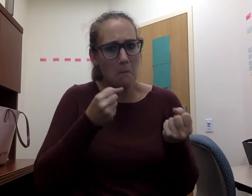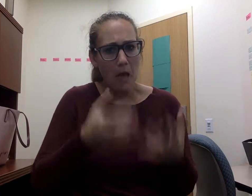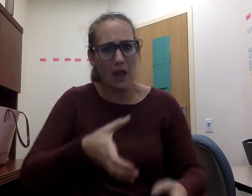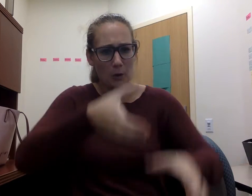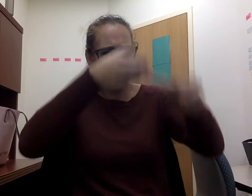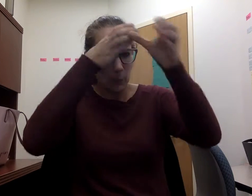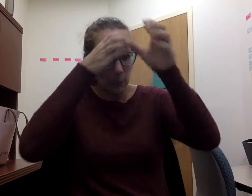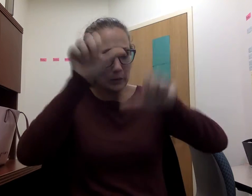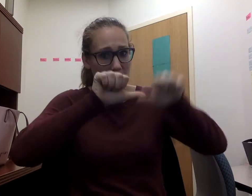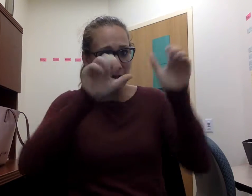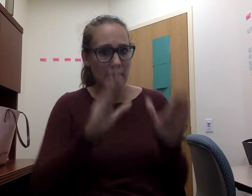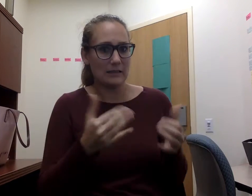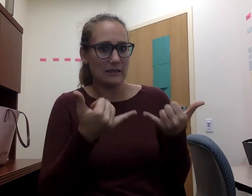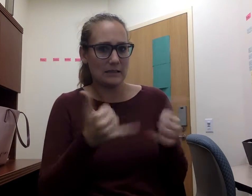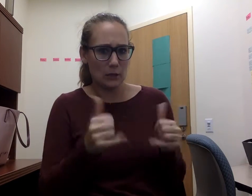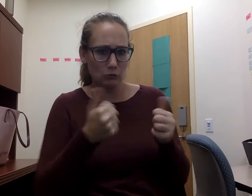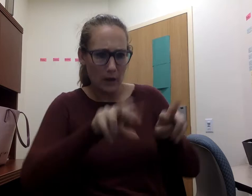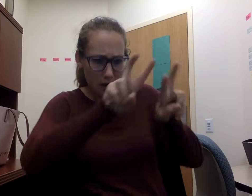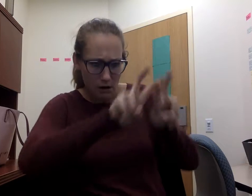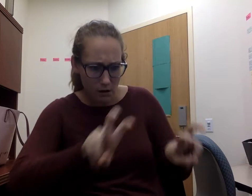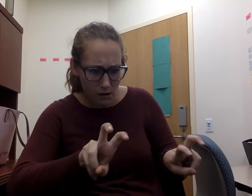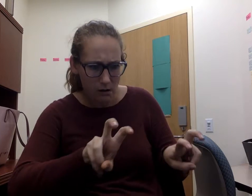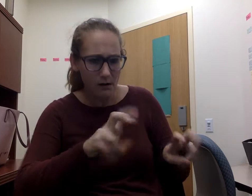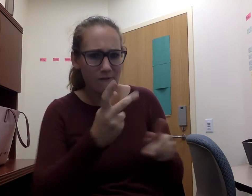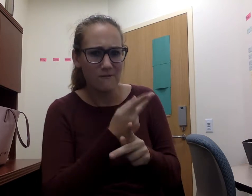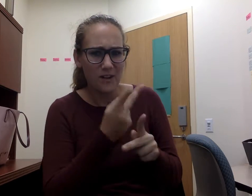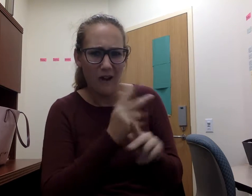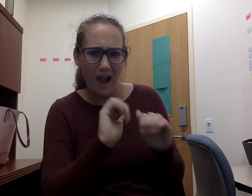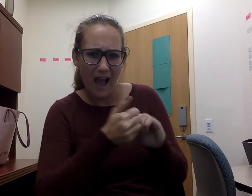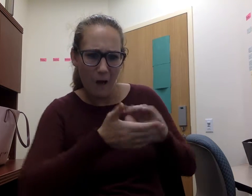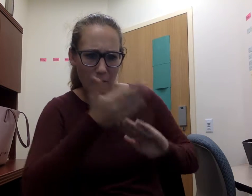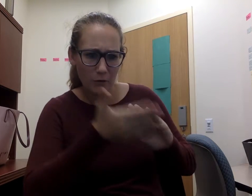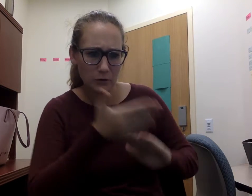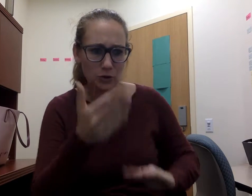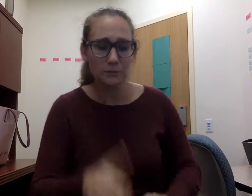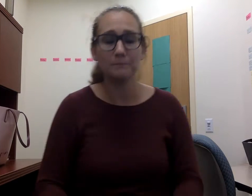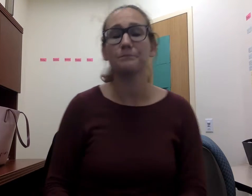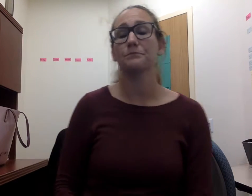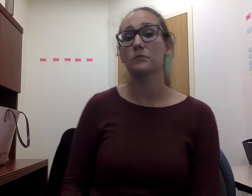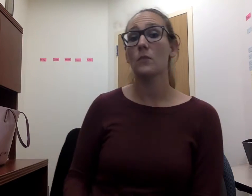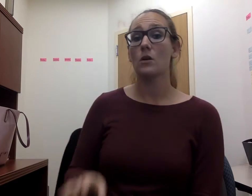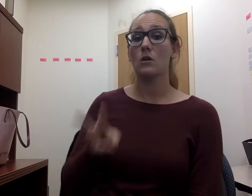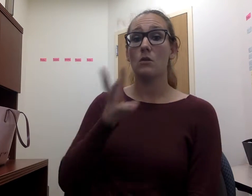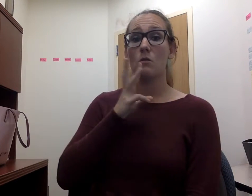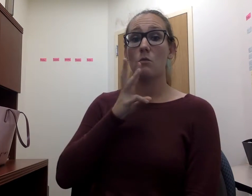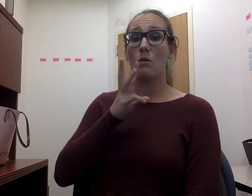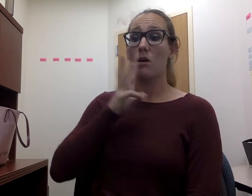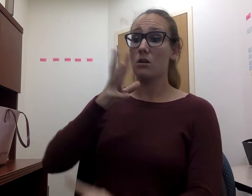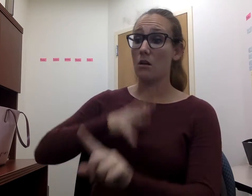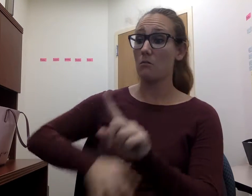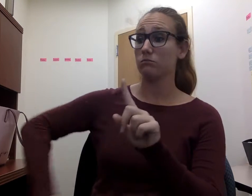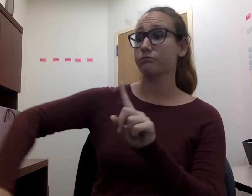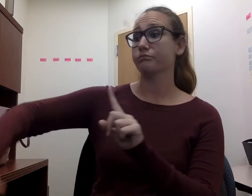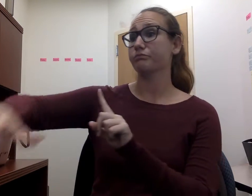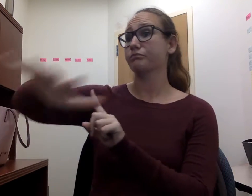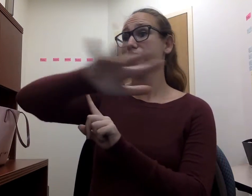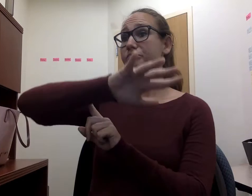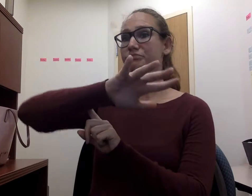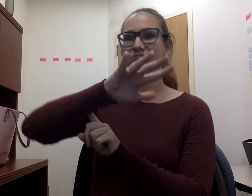It's something that's around us all the time, and yet we don't really understand it. How to summarize